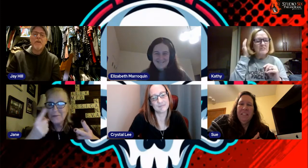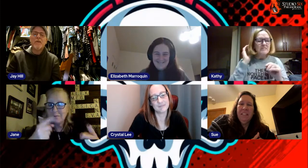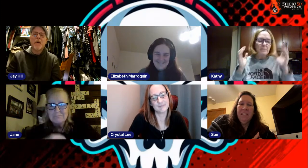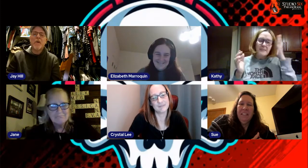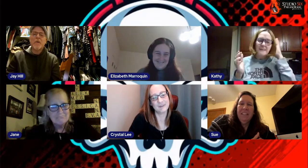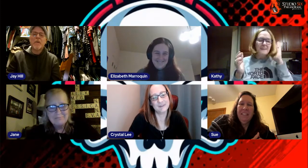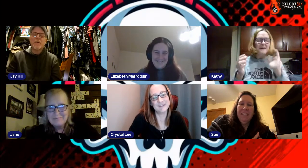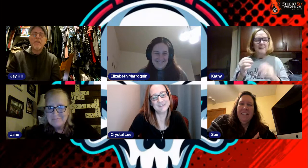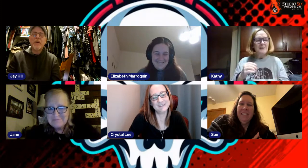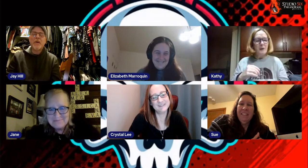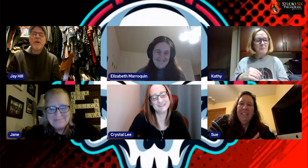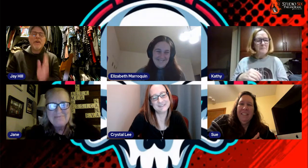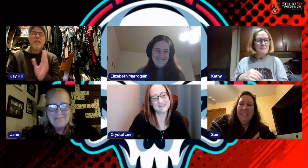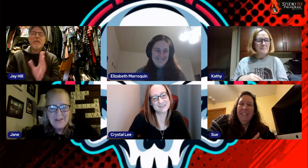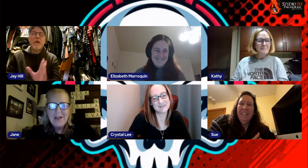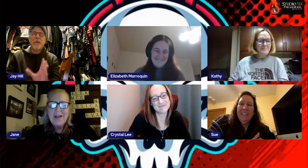around.